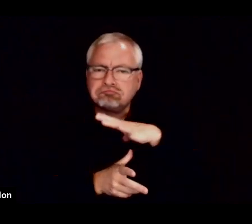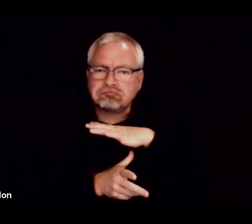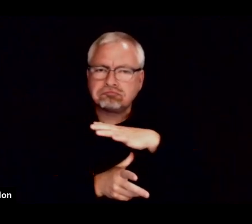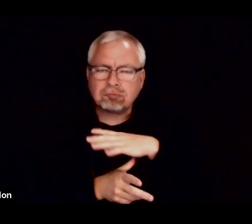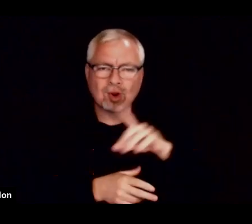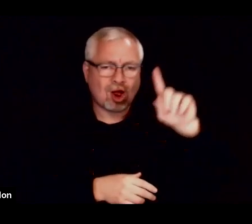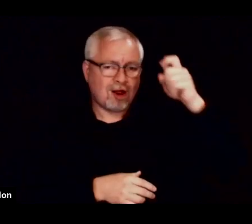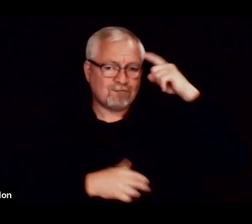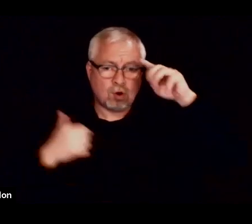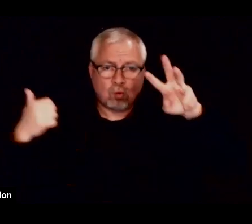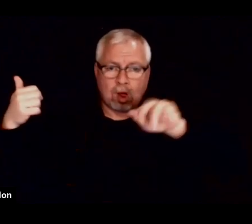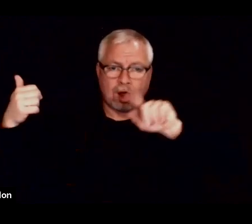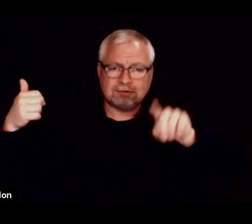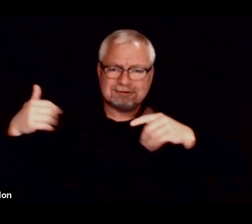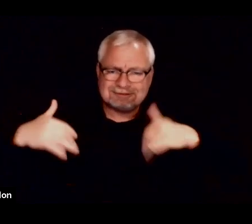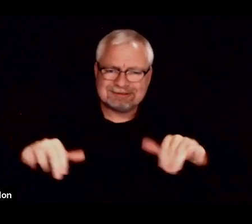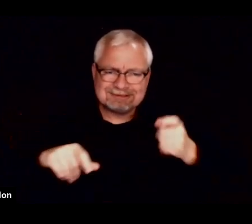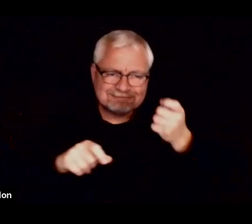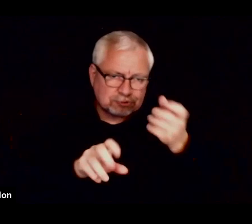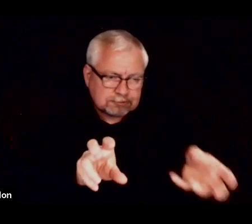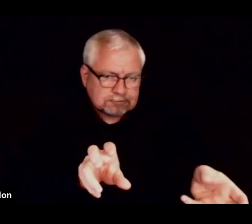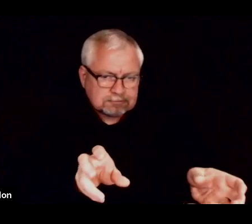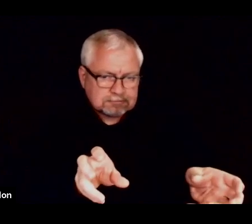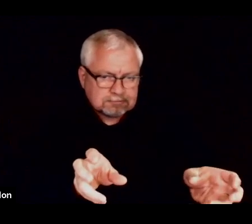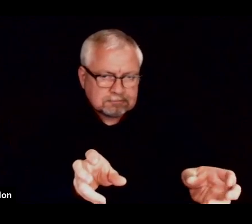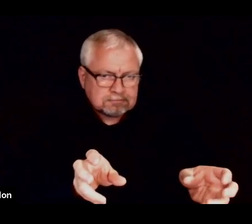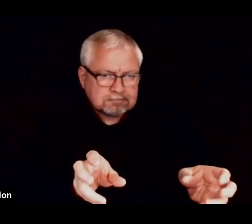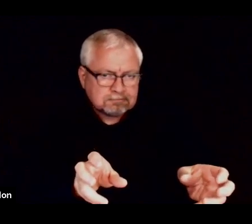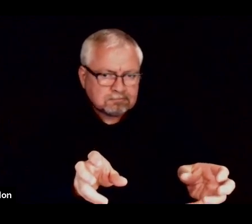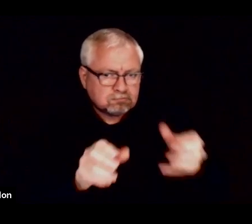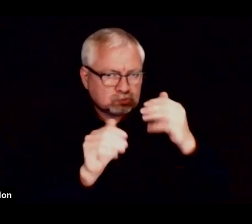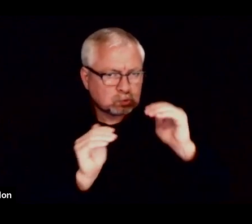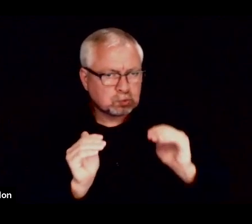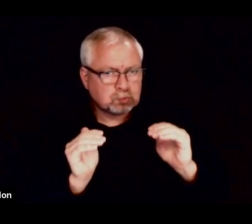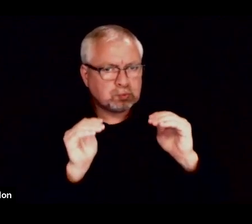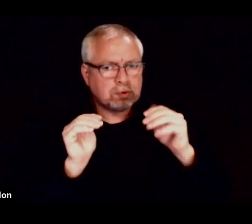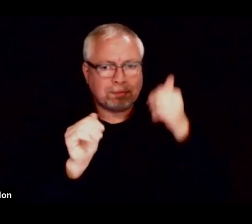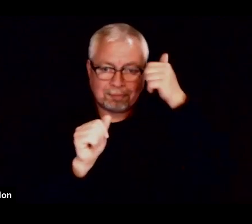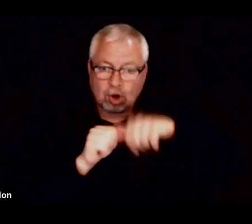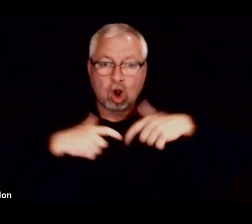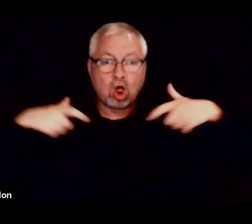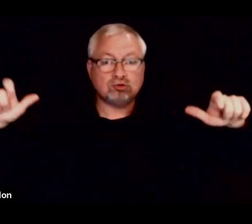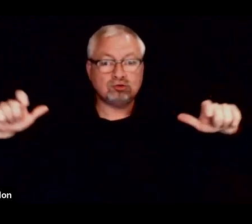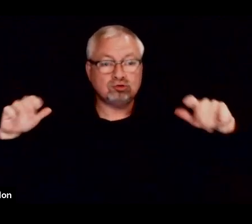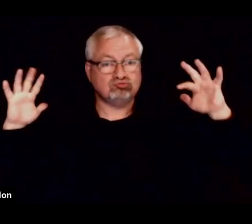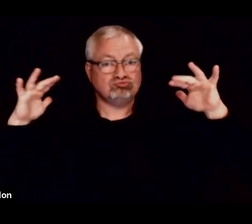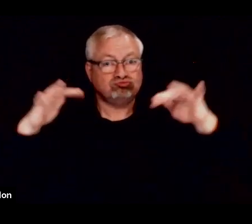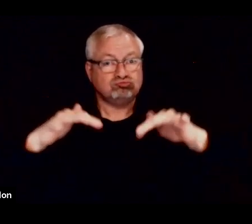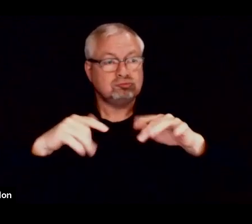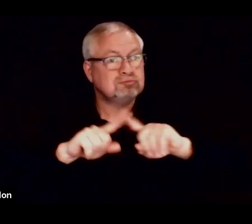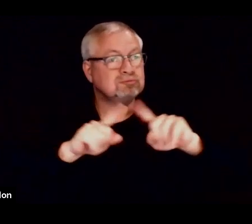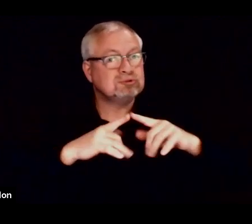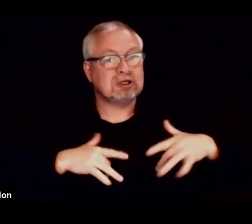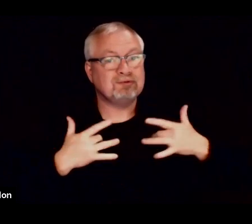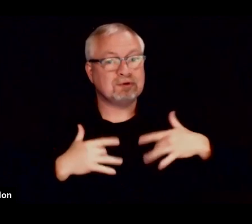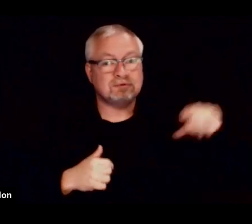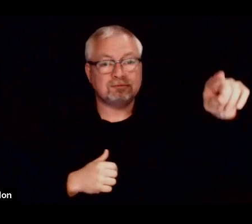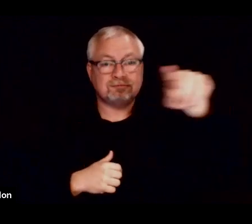activity, it's important to remember that large in-person gatherings with people from many different households is the last notch on the dial.